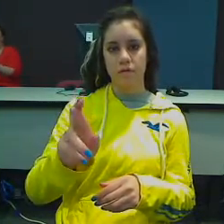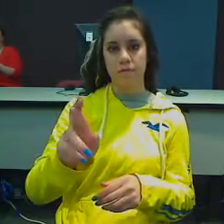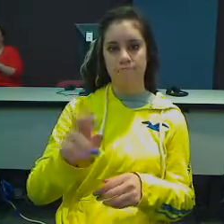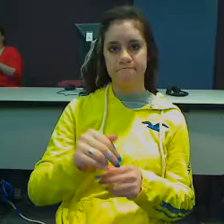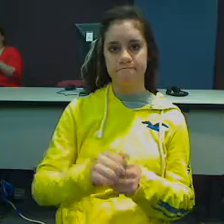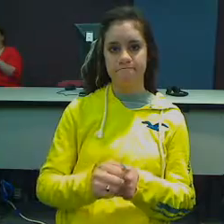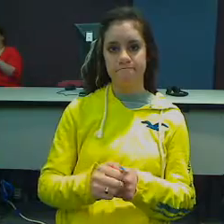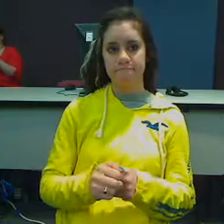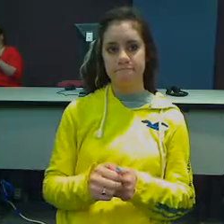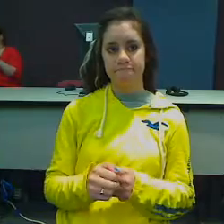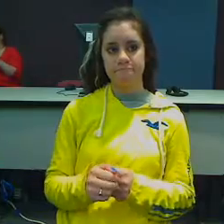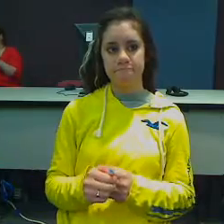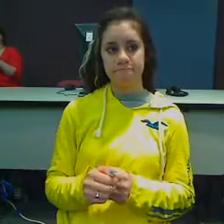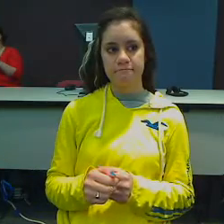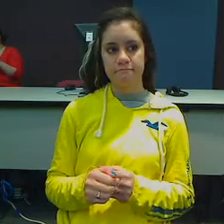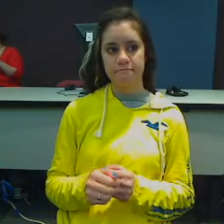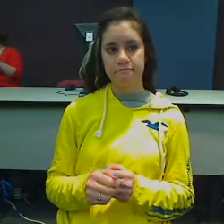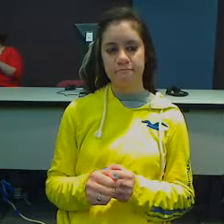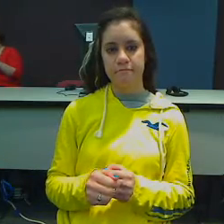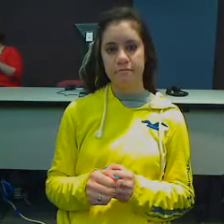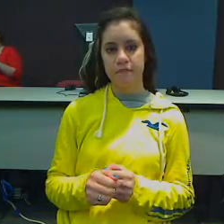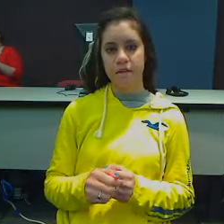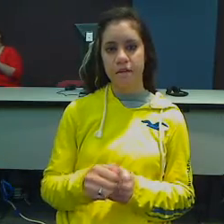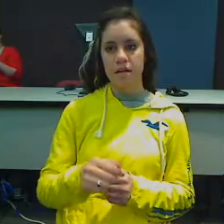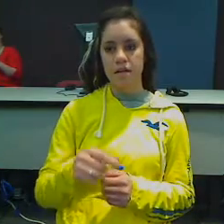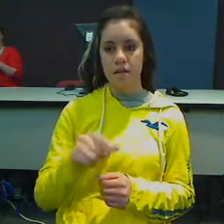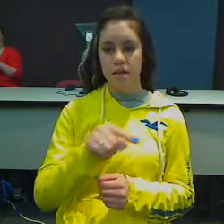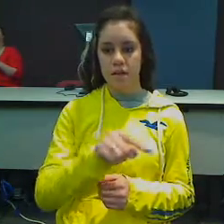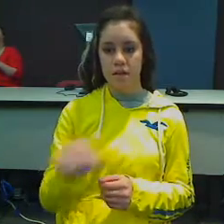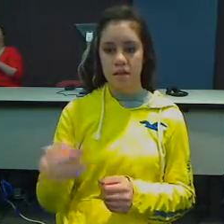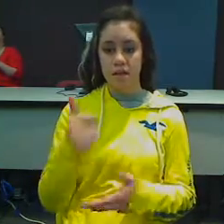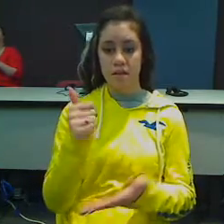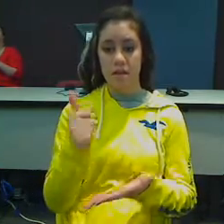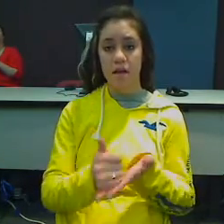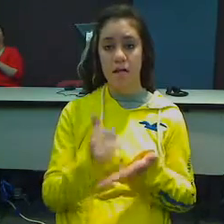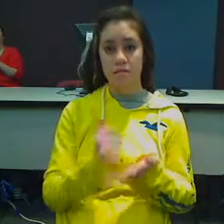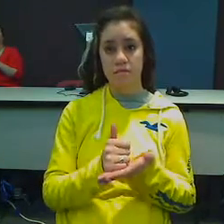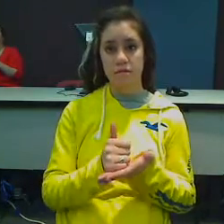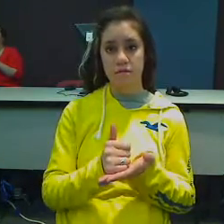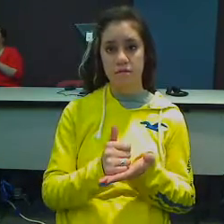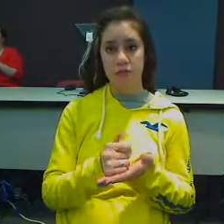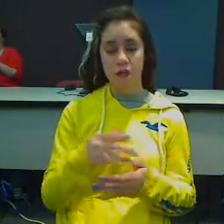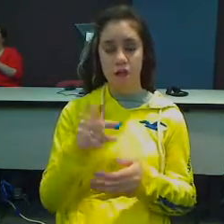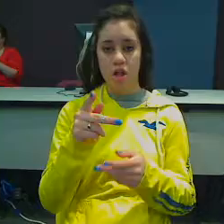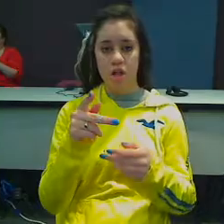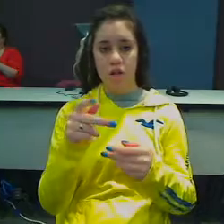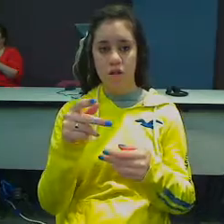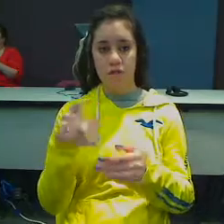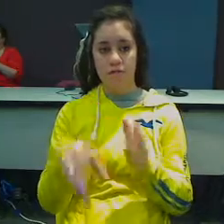where a particular spot on the Earth's surface is in terms of its distance north or south of the